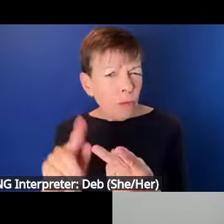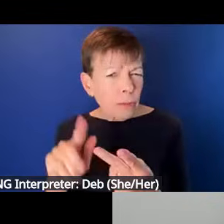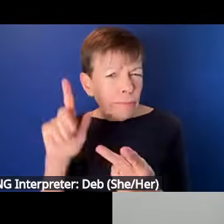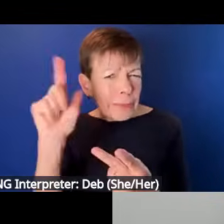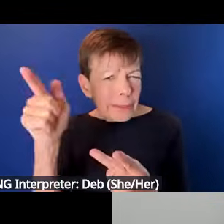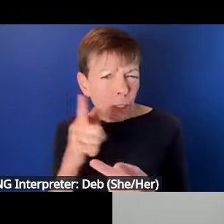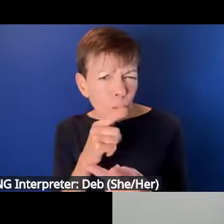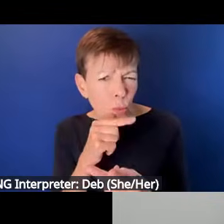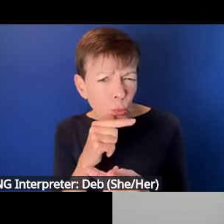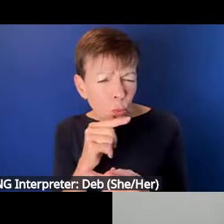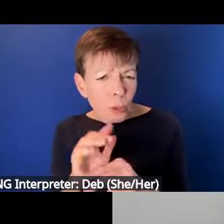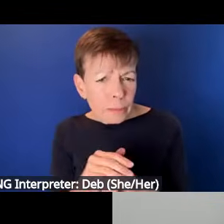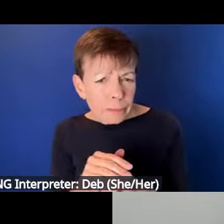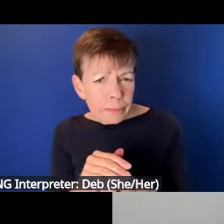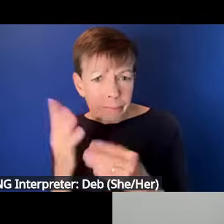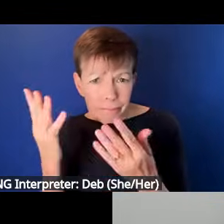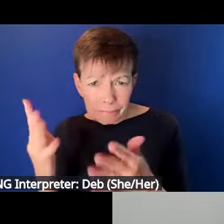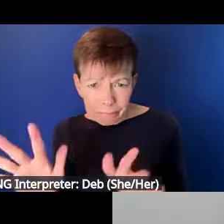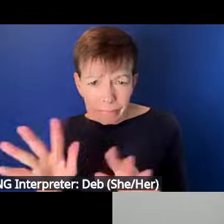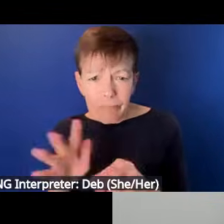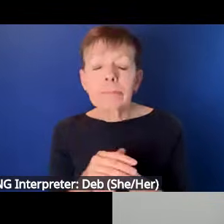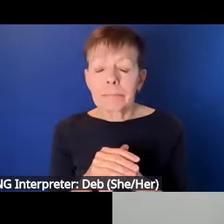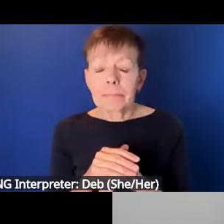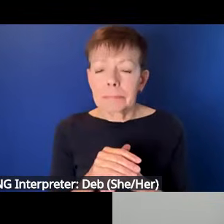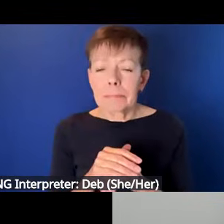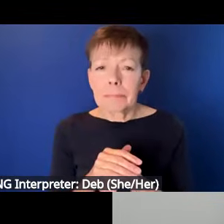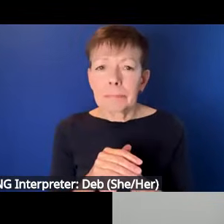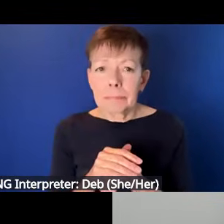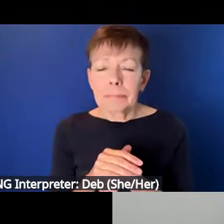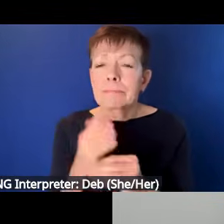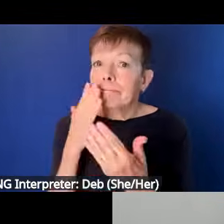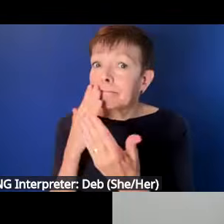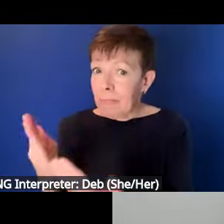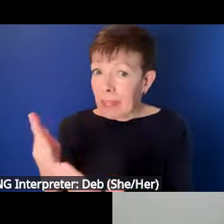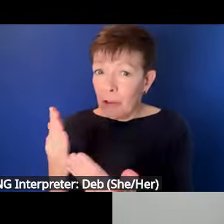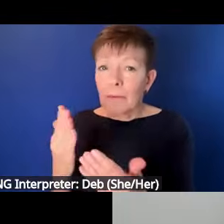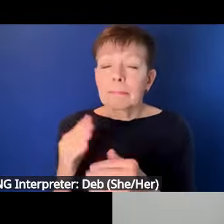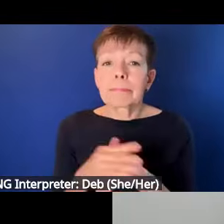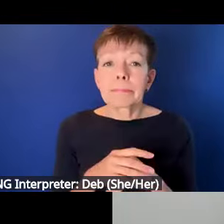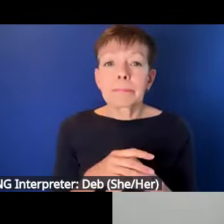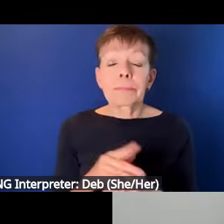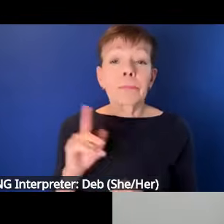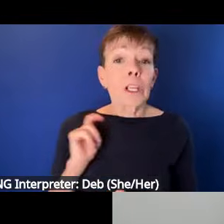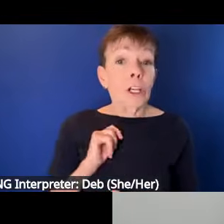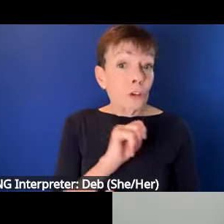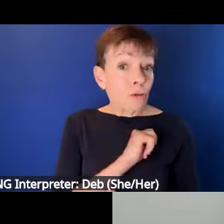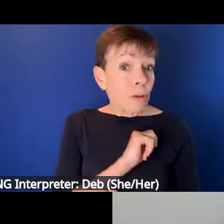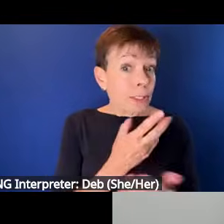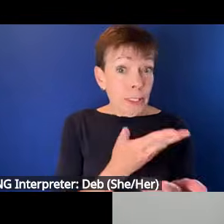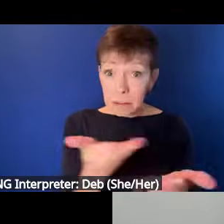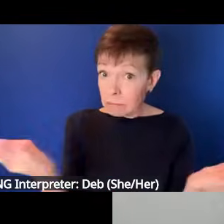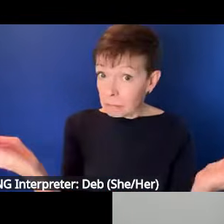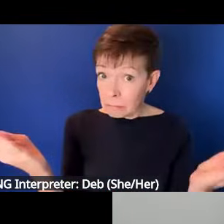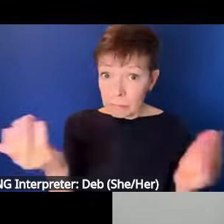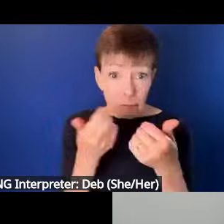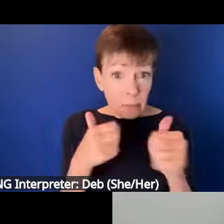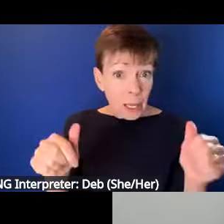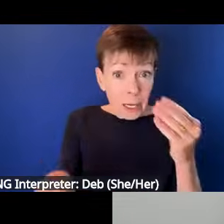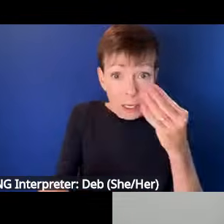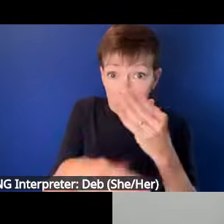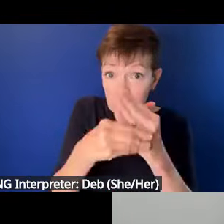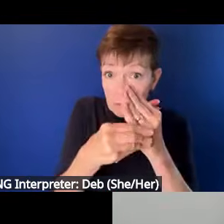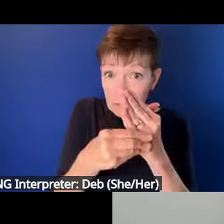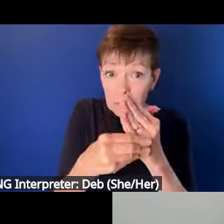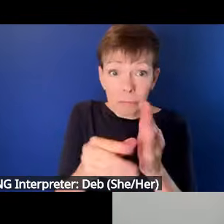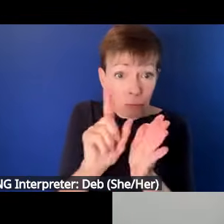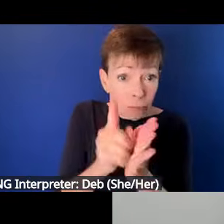believe we did. Okay. Thank you. Okay. Trustees, are there any amendments to the minutes that anyone would like to move or